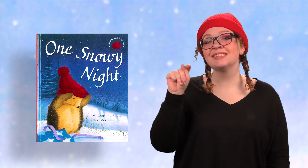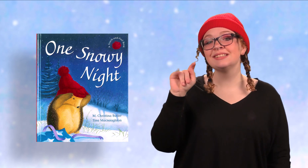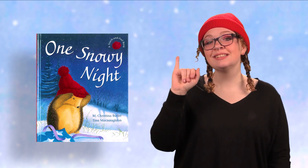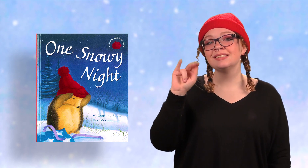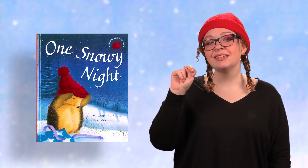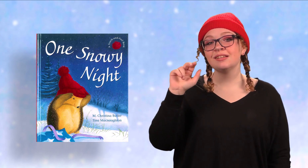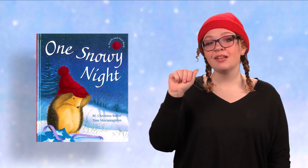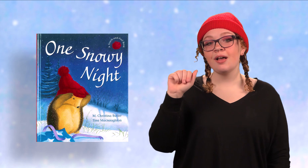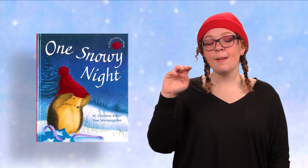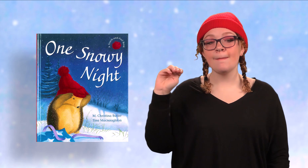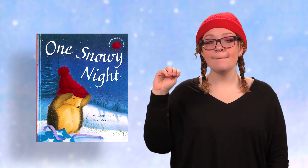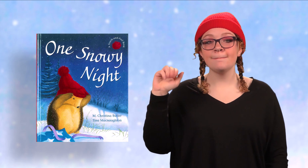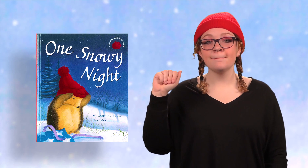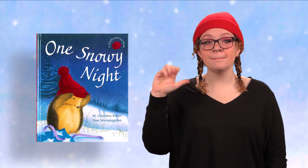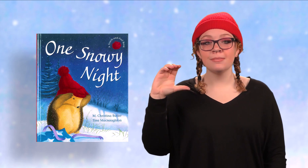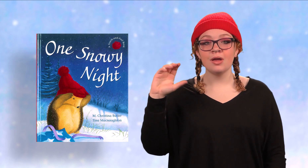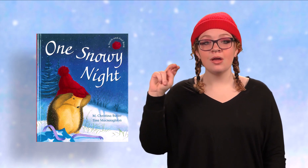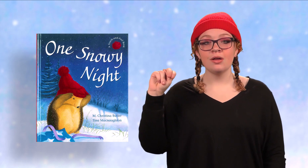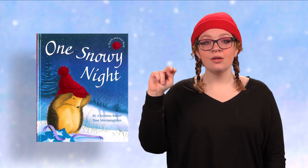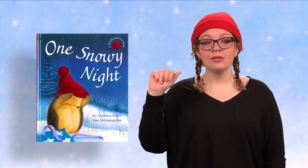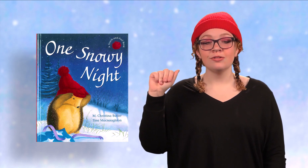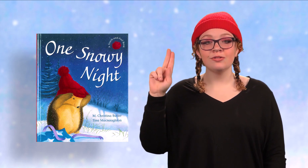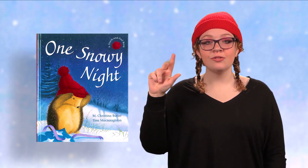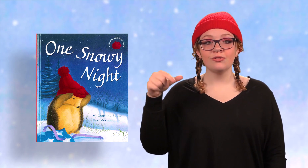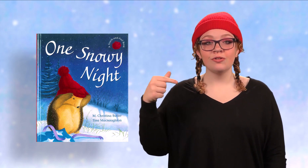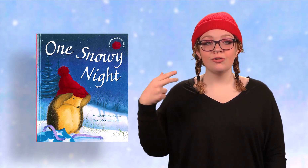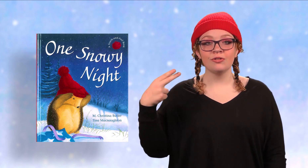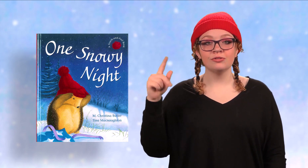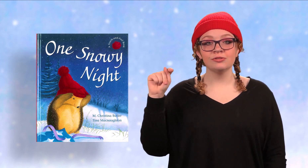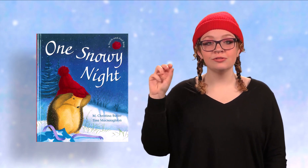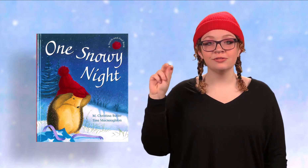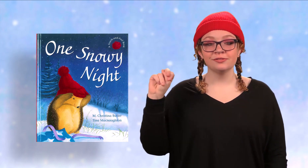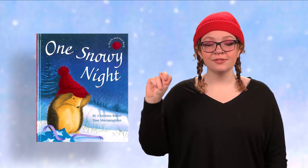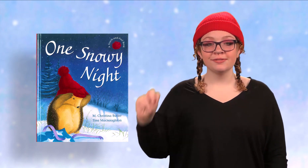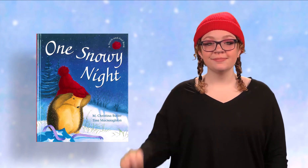Illustrated by Tina McNaughton.